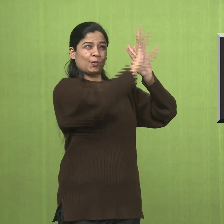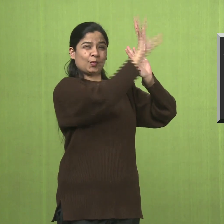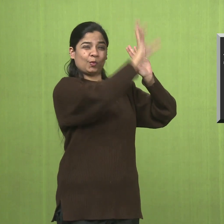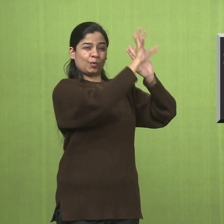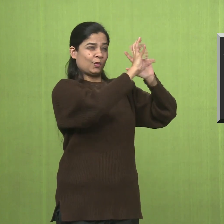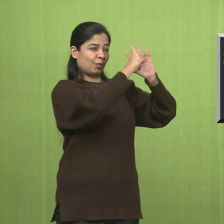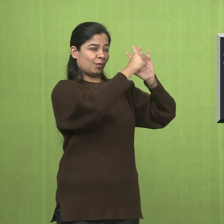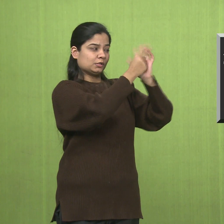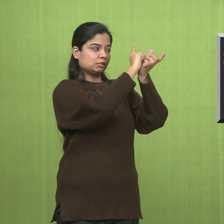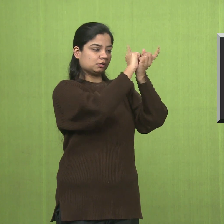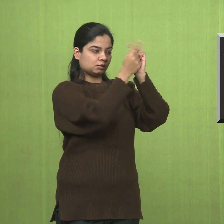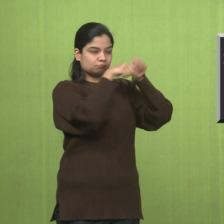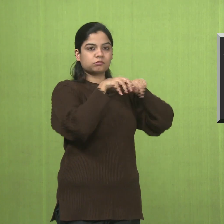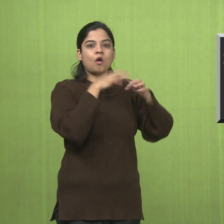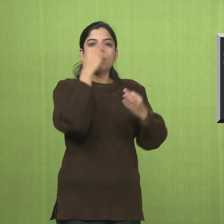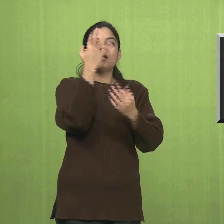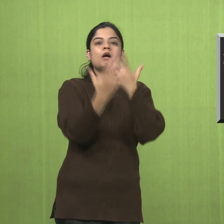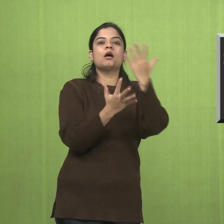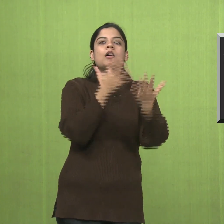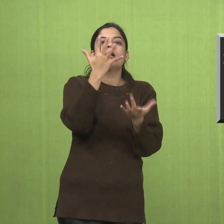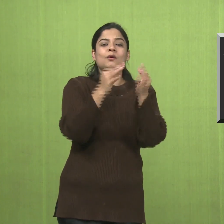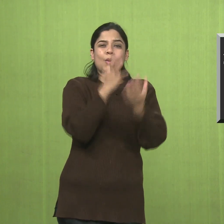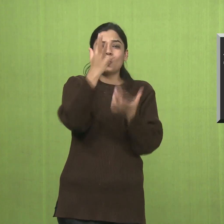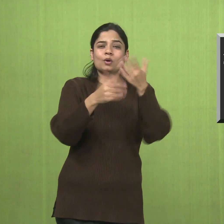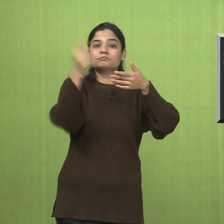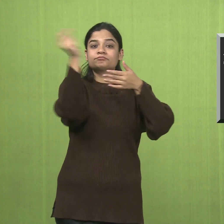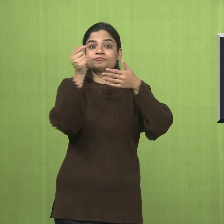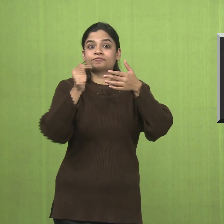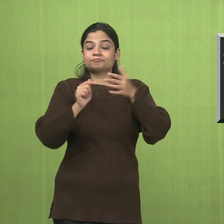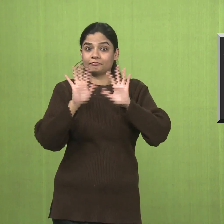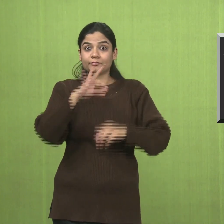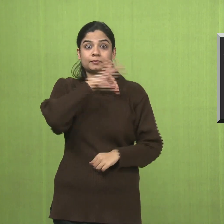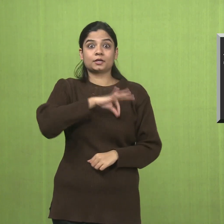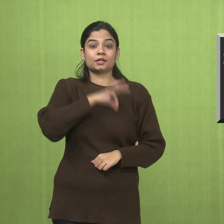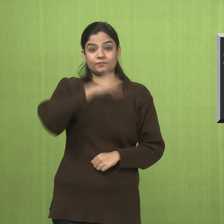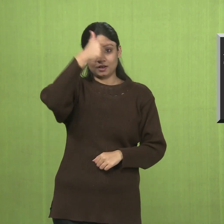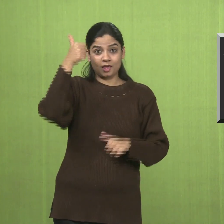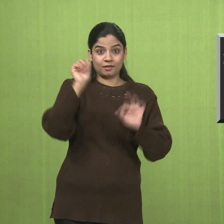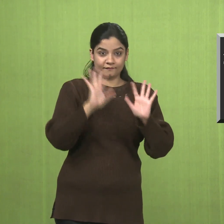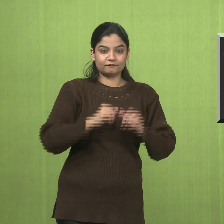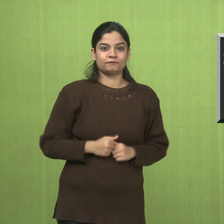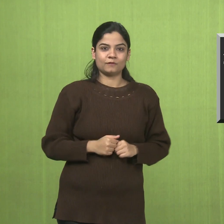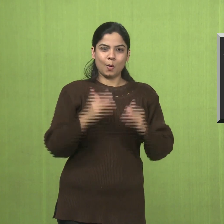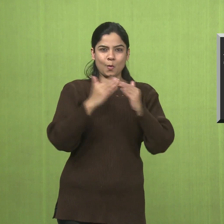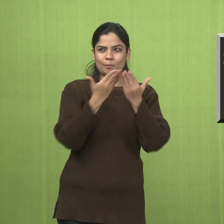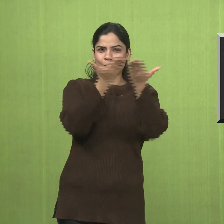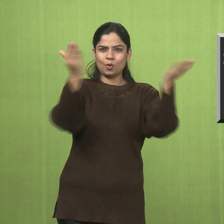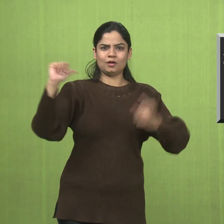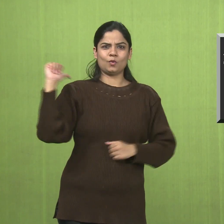gets converted by using sun, and it has a lot of benefits. You have a lot of benefits of using